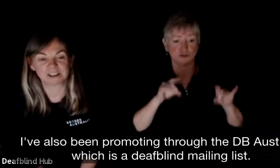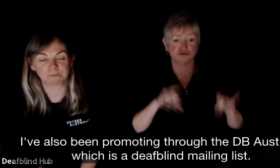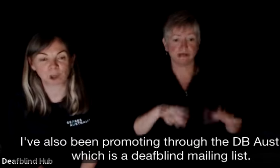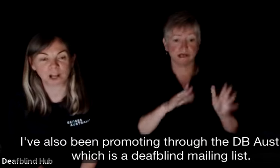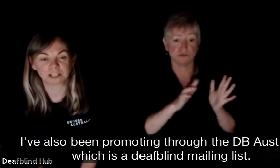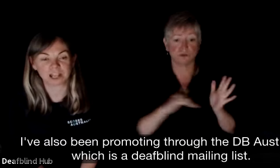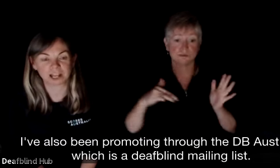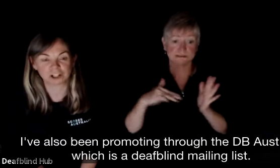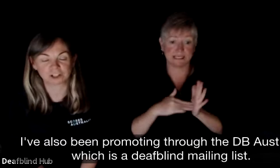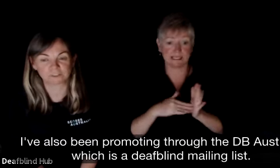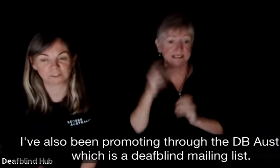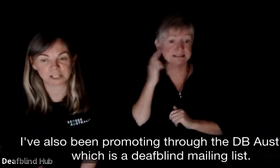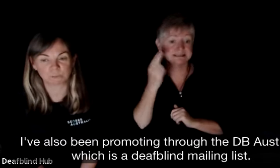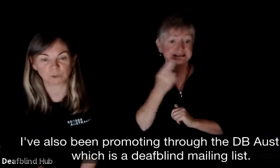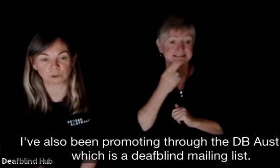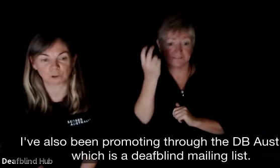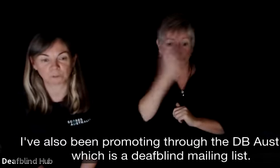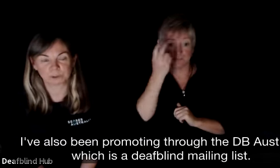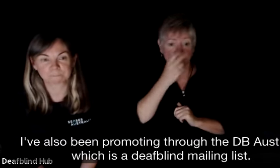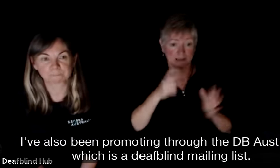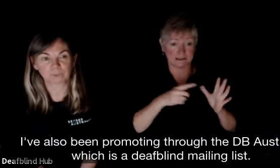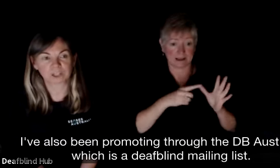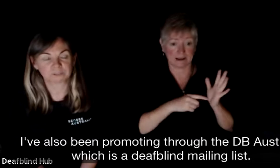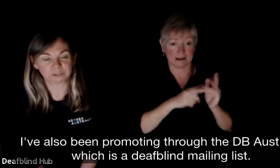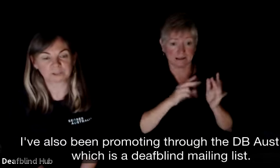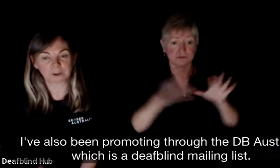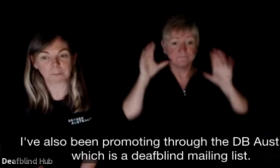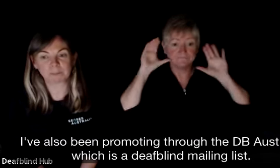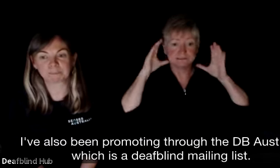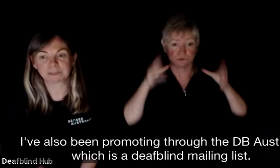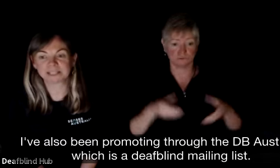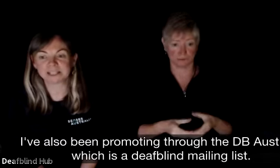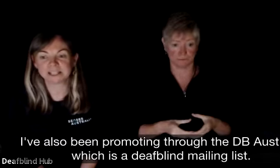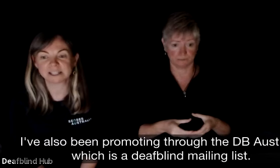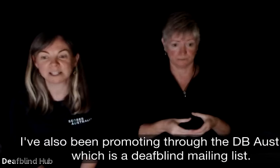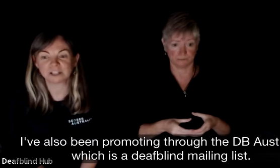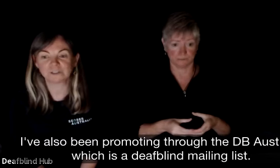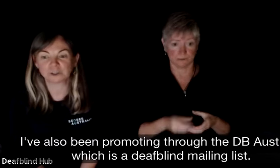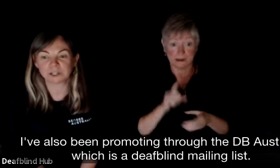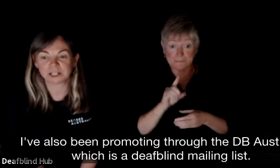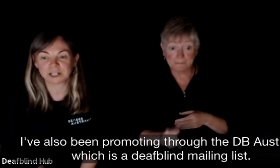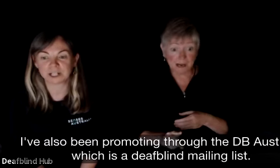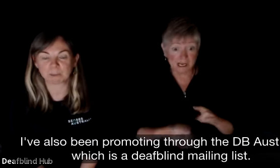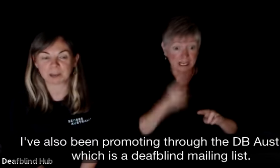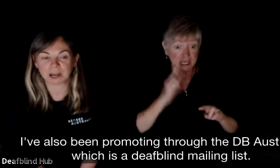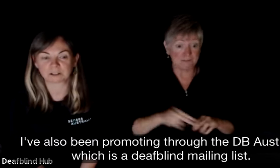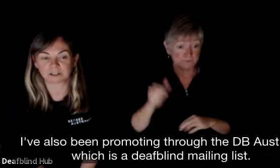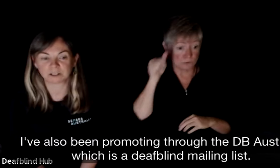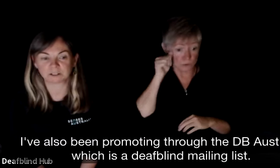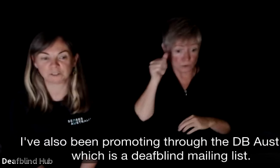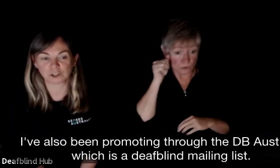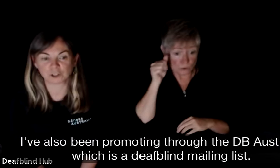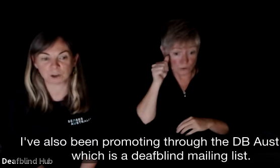Zealand Deafblind Action Facebook group. But please, if you hear